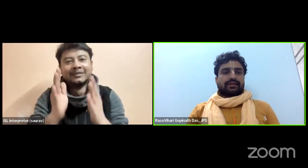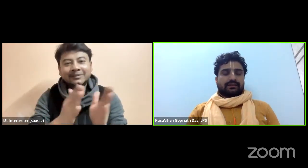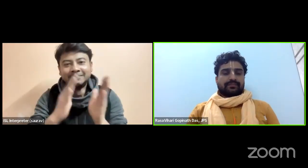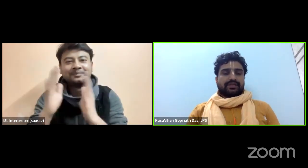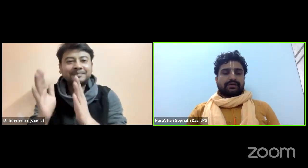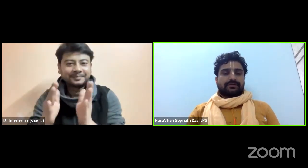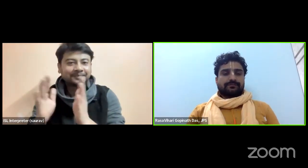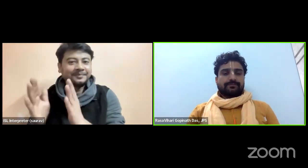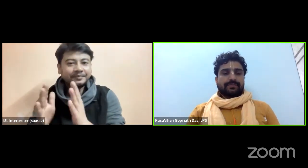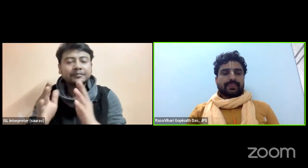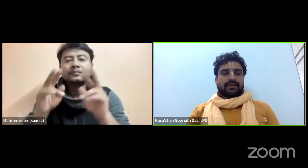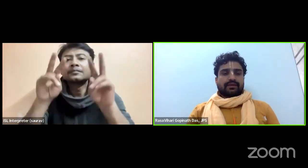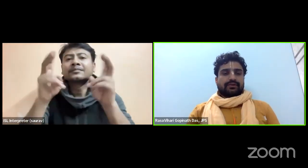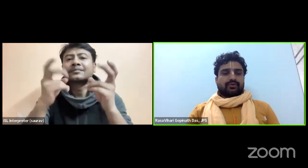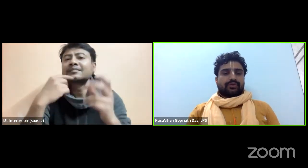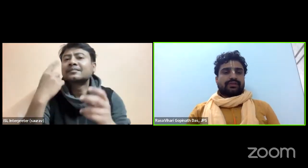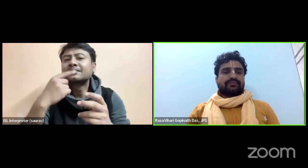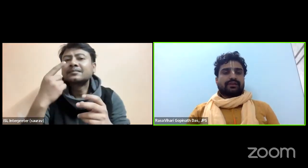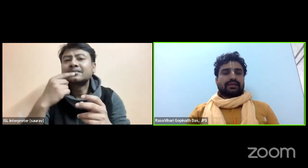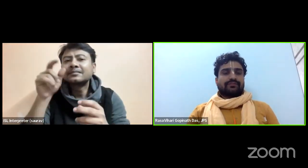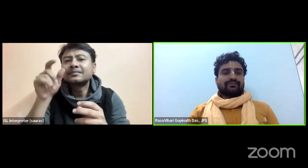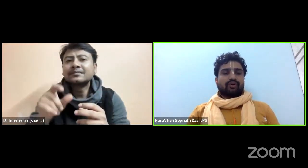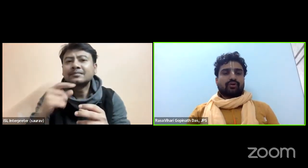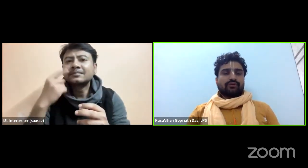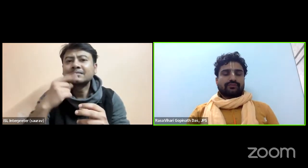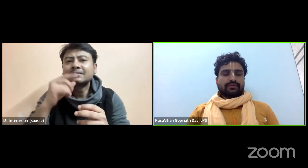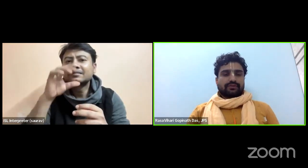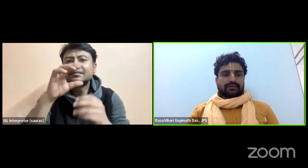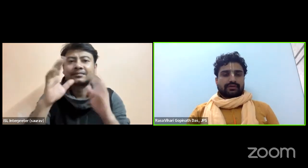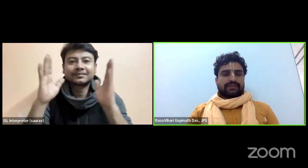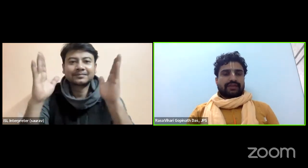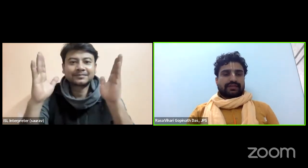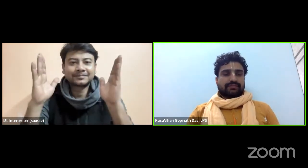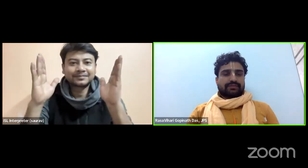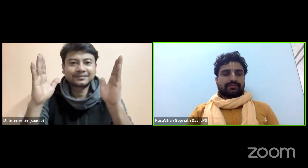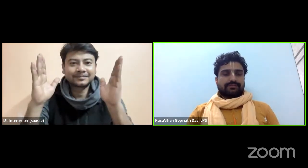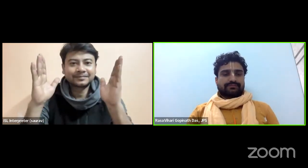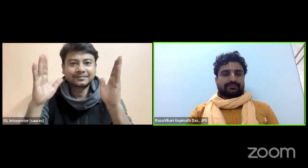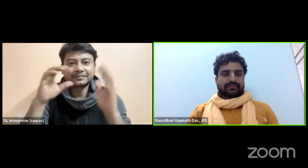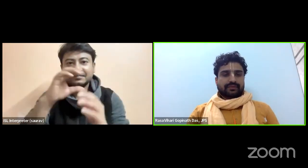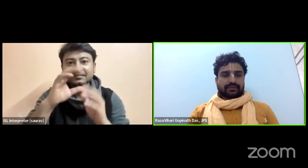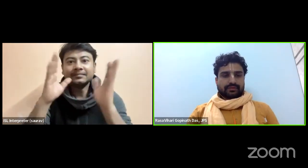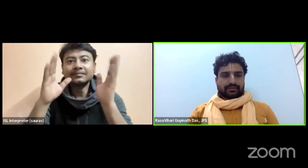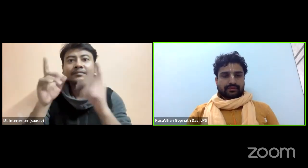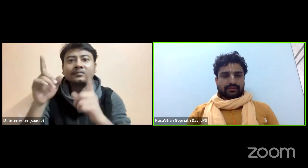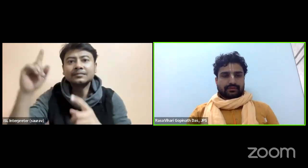and he appeared to give love of divine couple